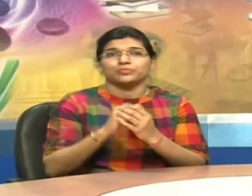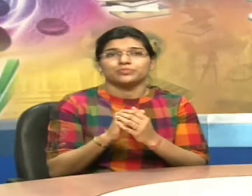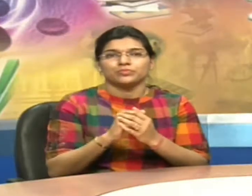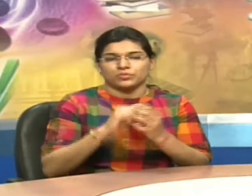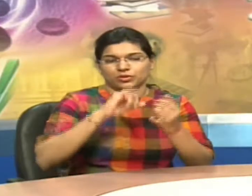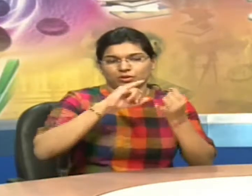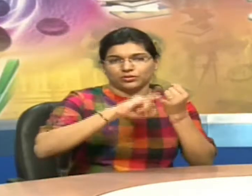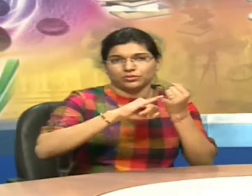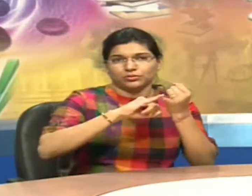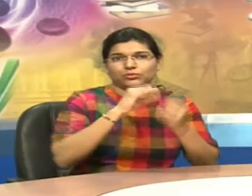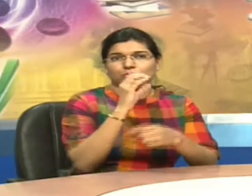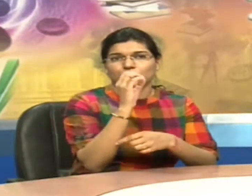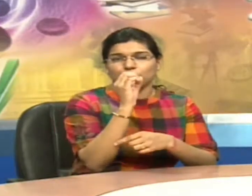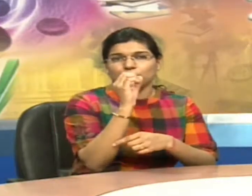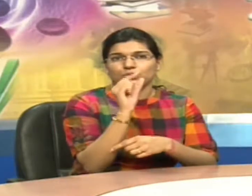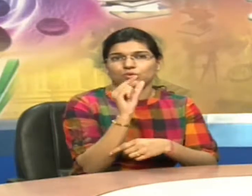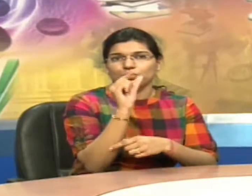There are two words,